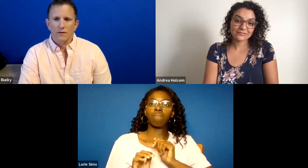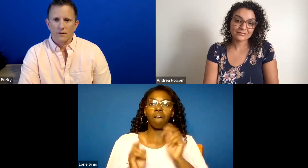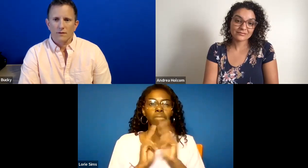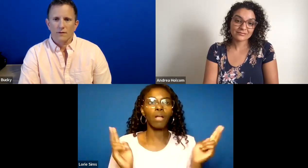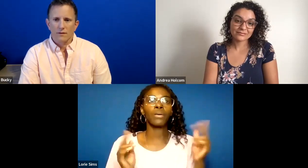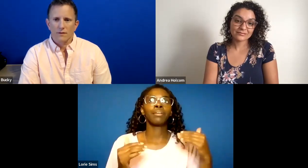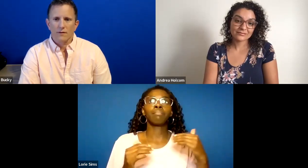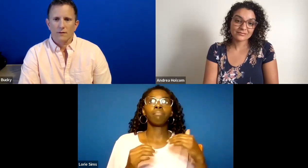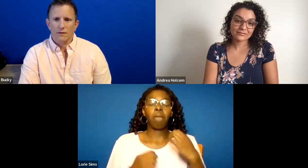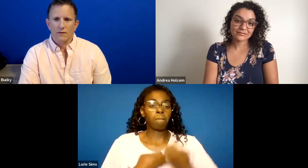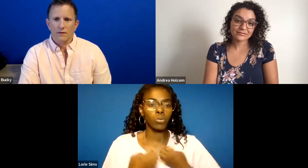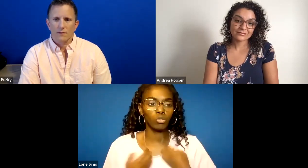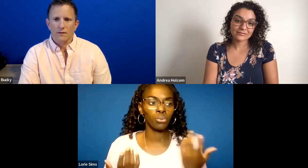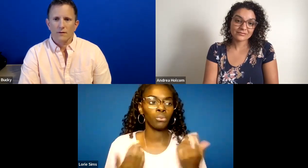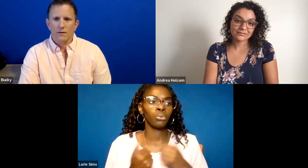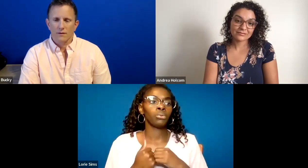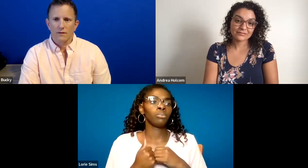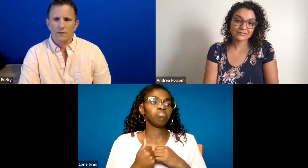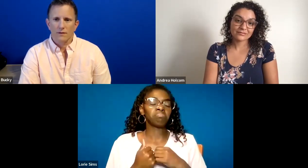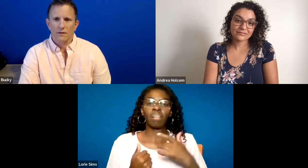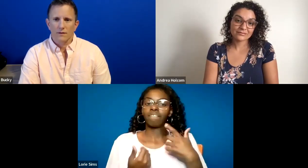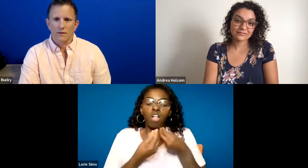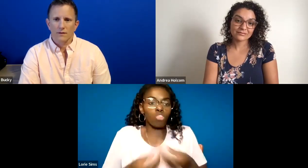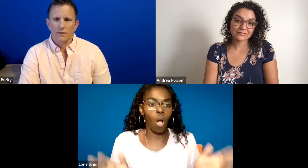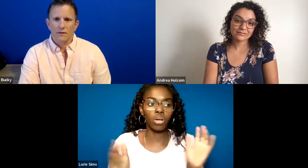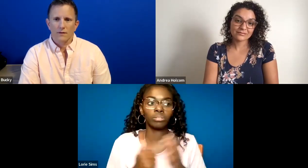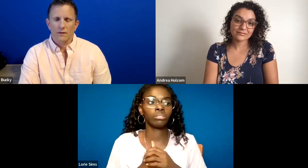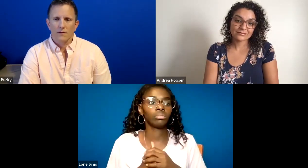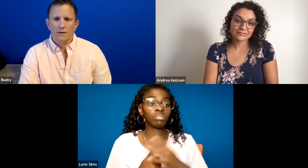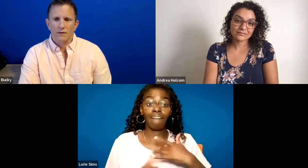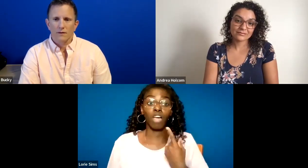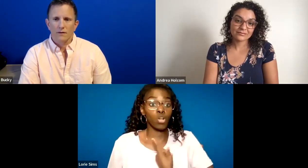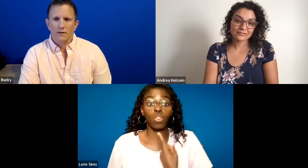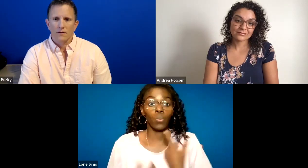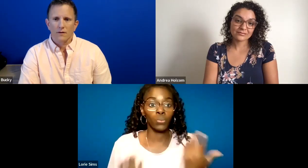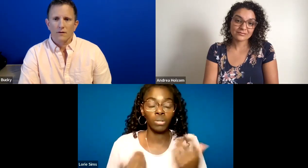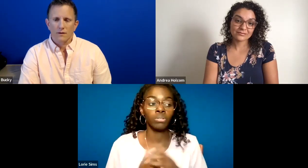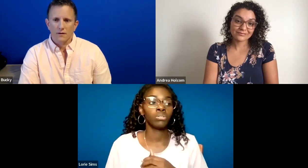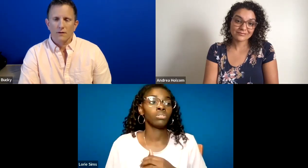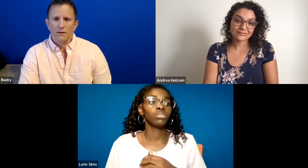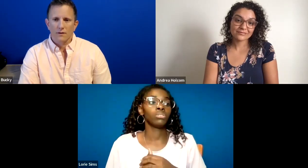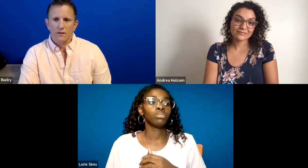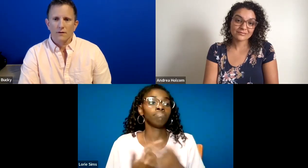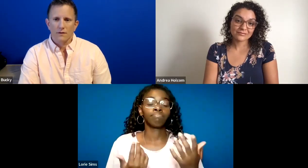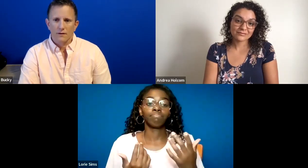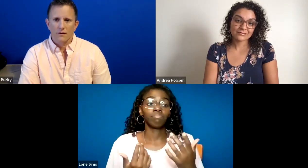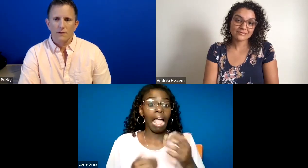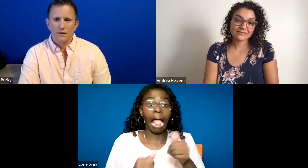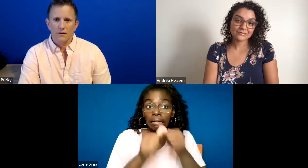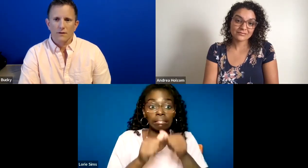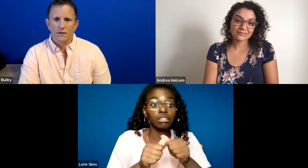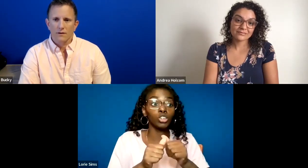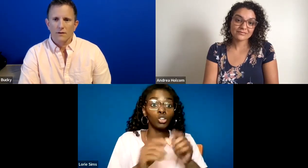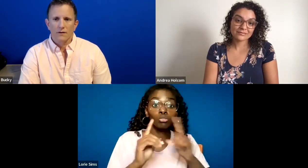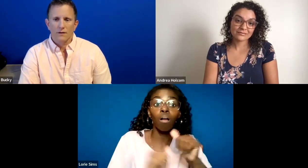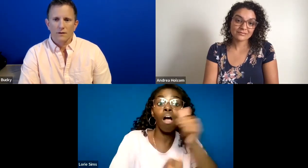difficult for me to deal with my feelings. I felt extremely emotional. I felt lost. I felt